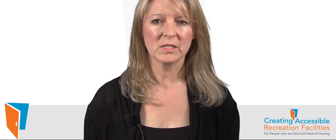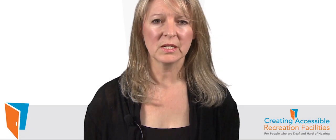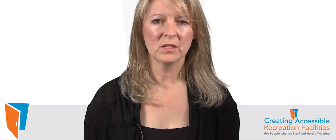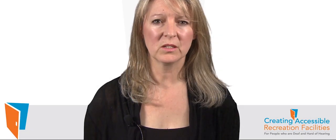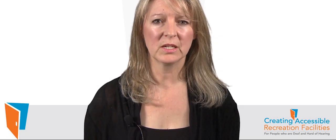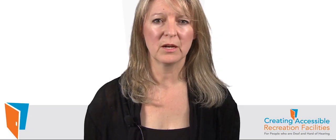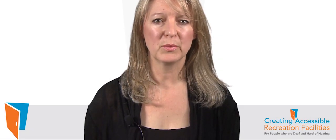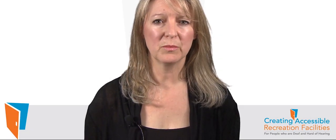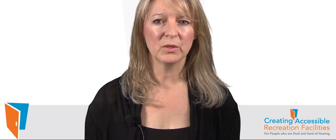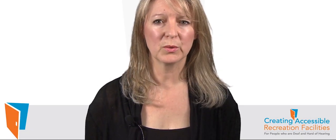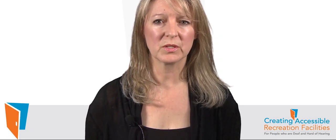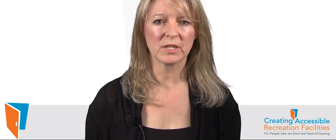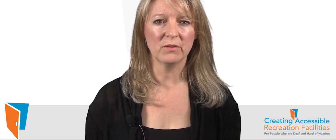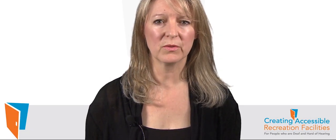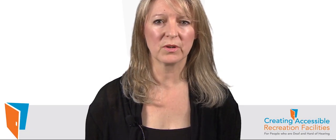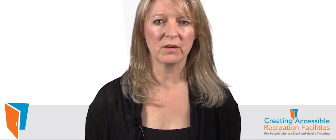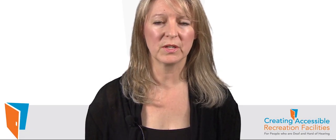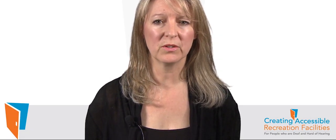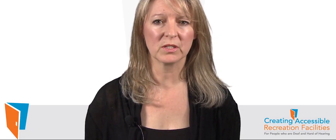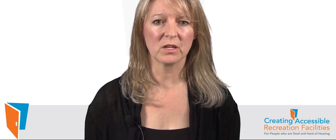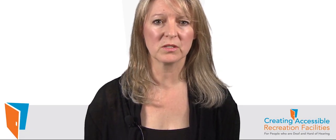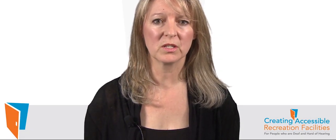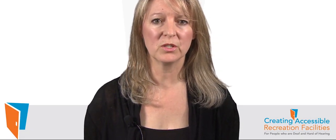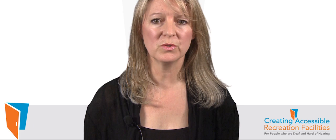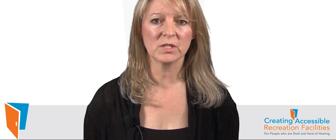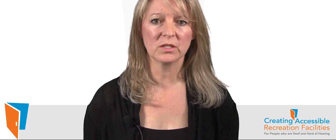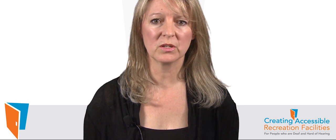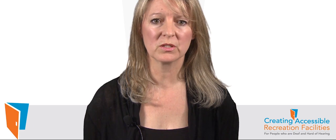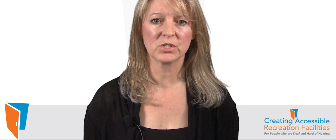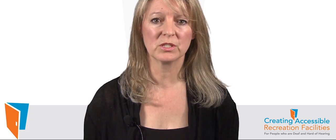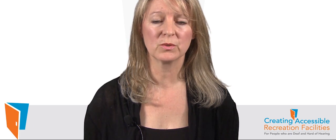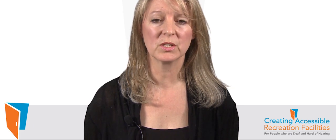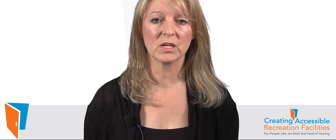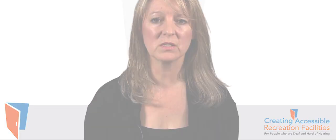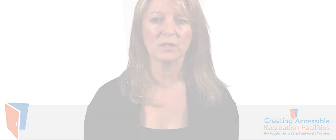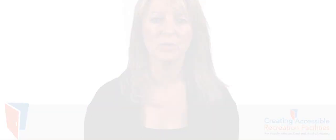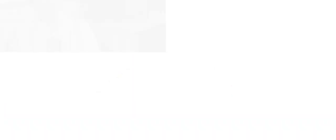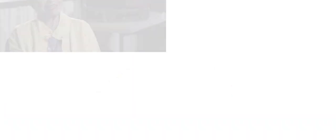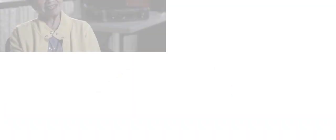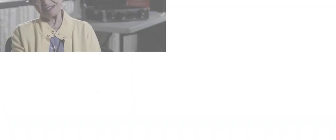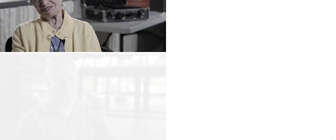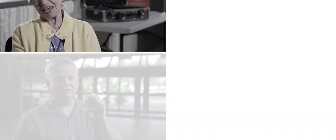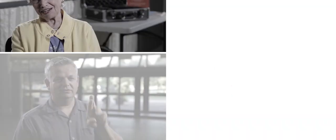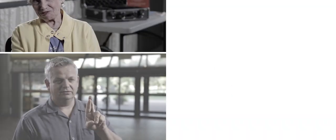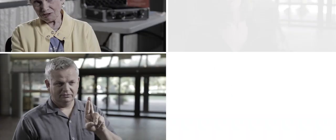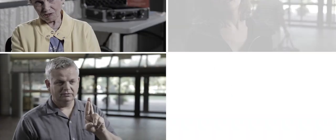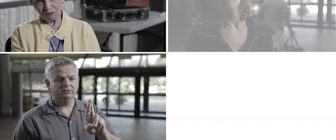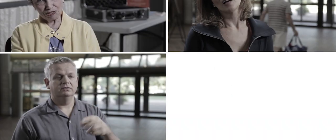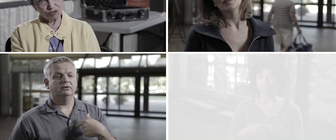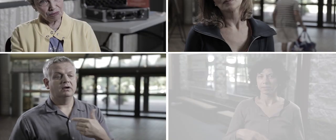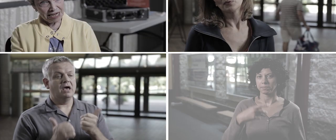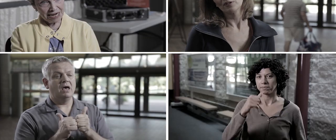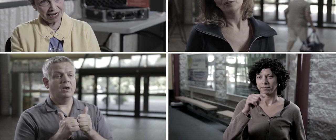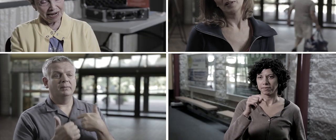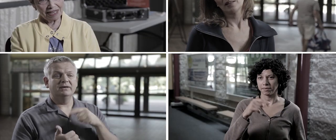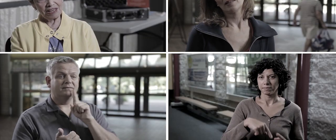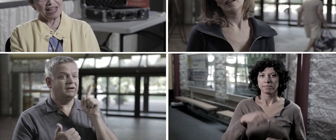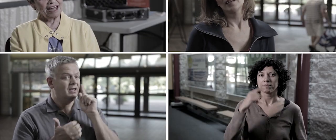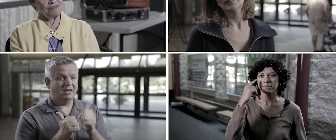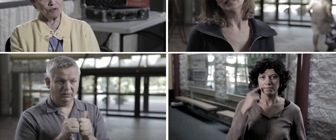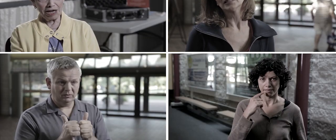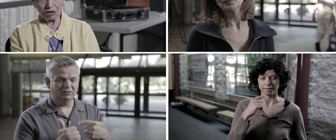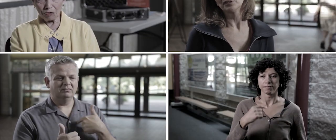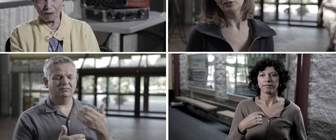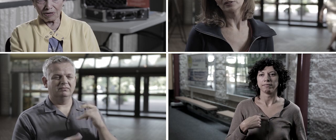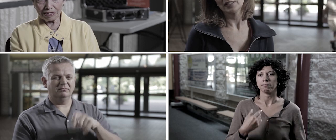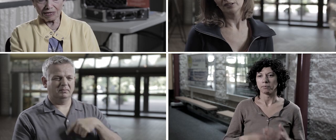Let's take a look at how people who are deaf or have hearing loss use technology to enhance communication in recreation facilities just like